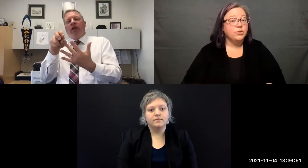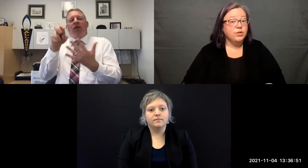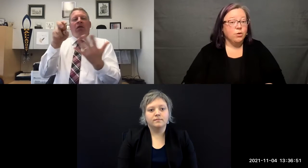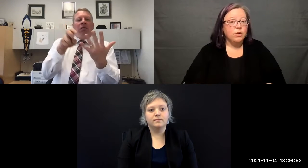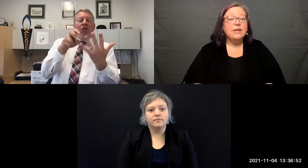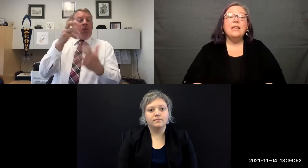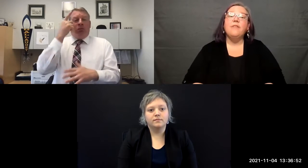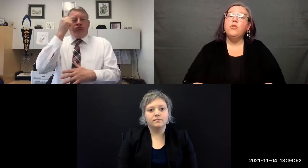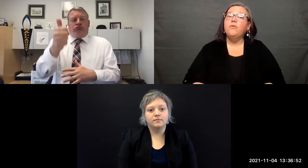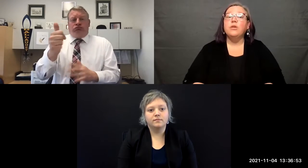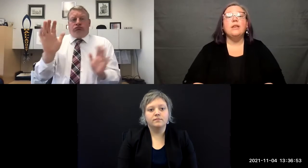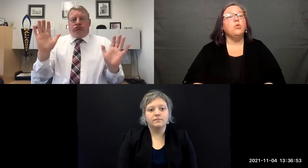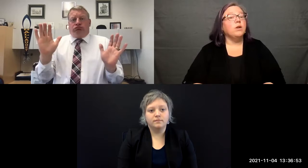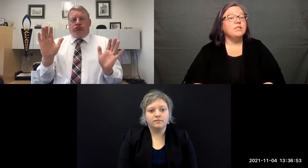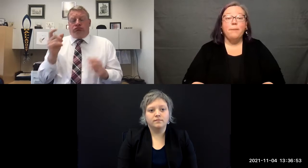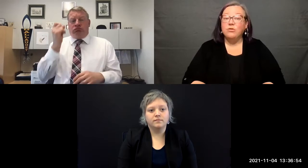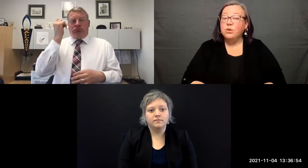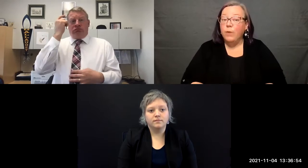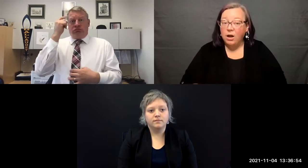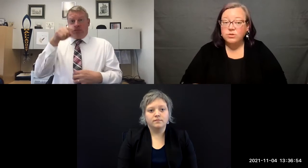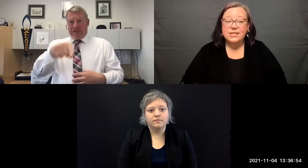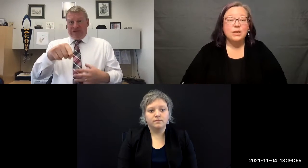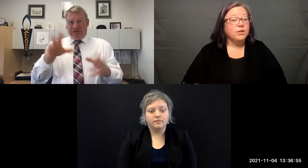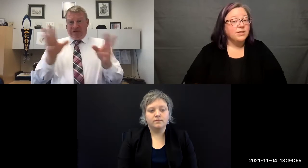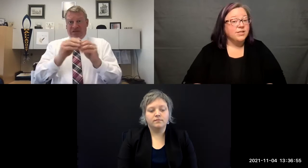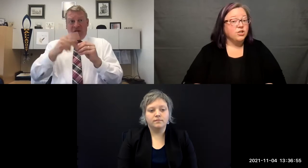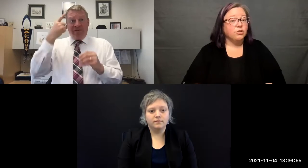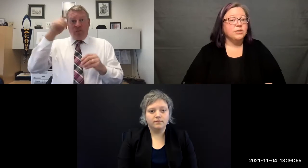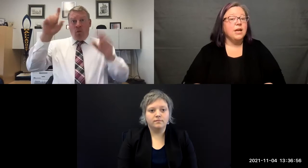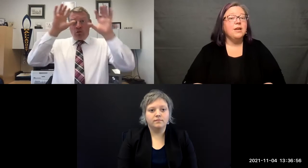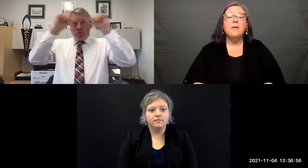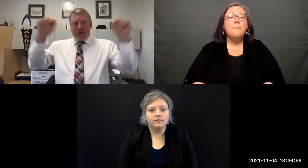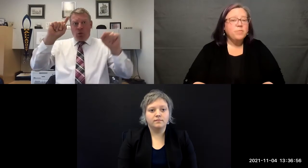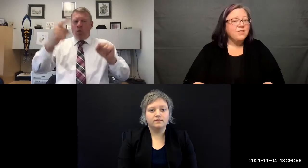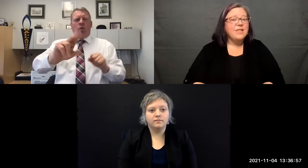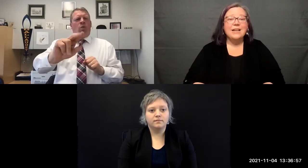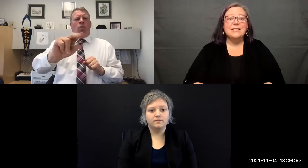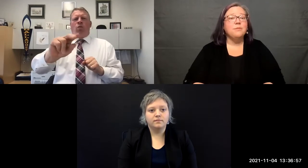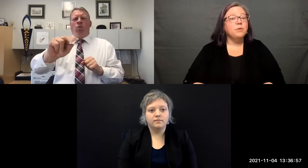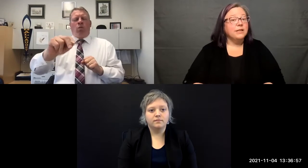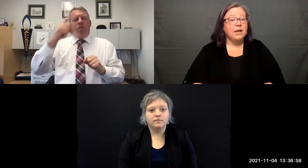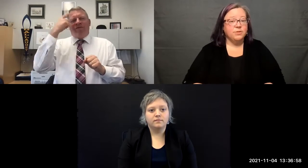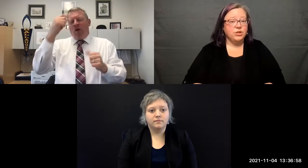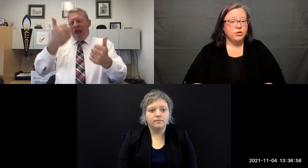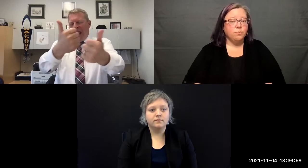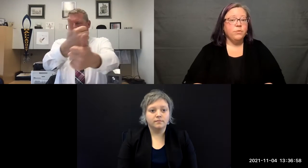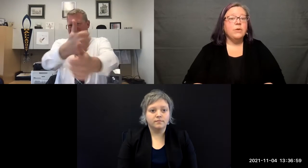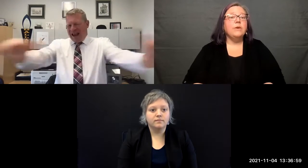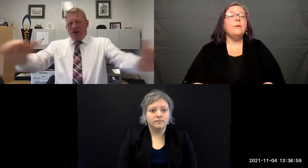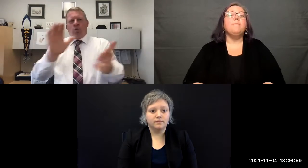so. If you feel like you want to bounce around to see what the discussion looks like, then that is completely up to you. This